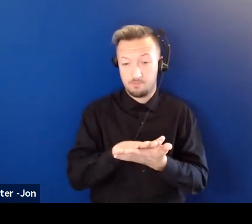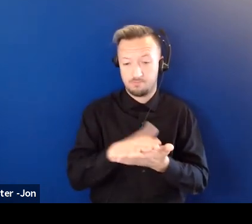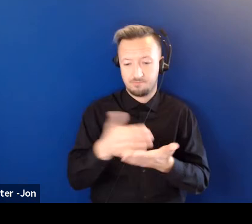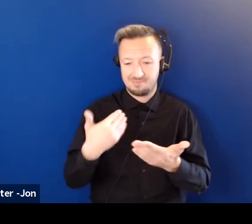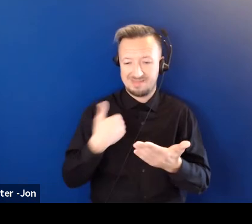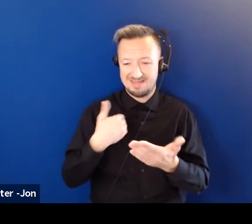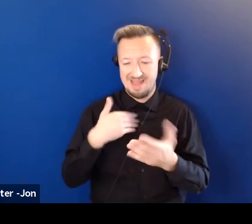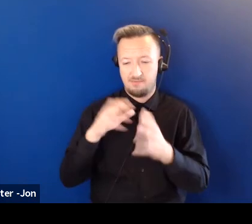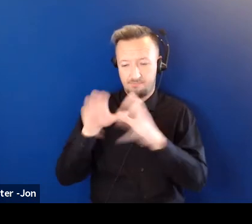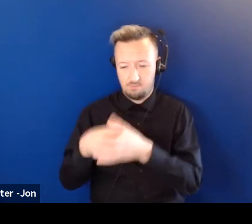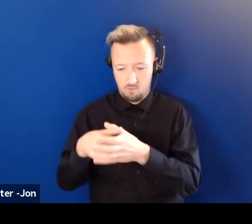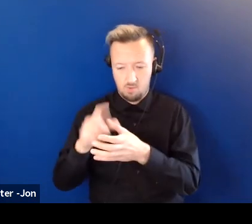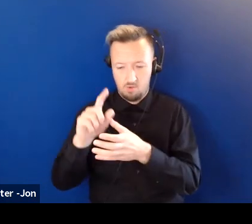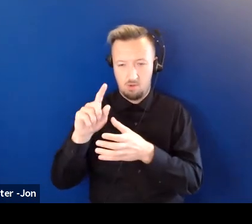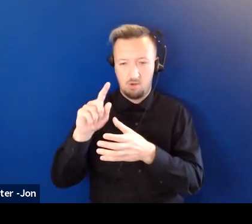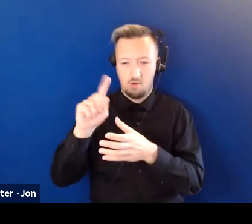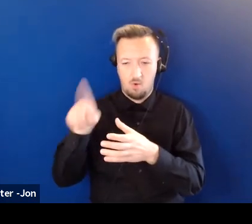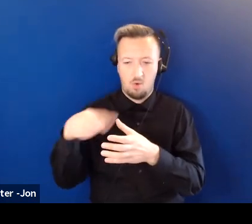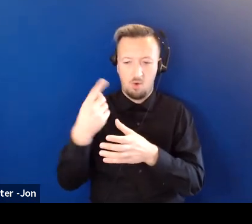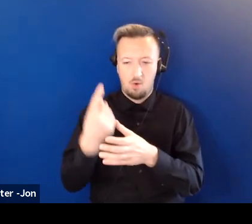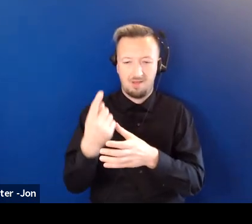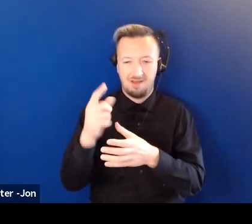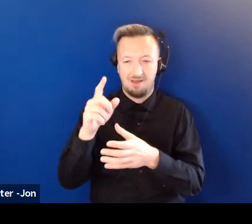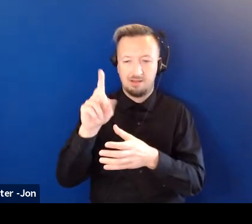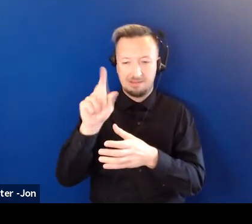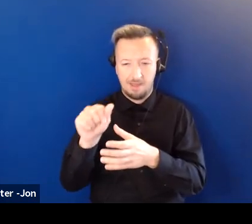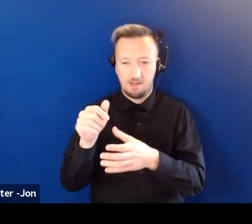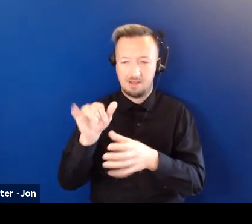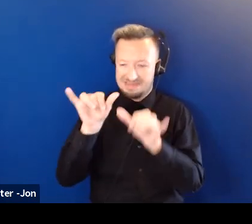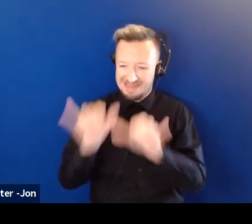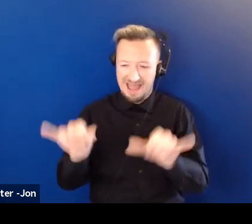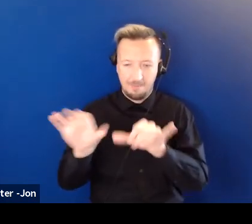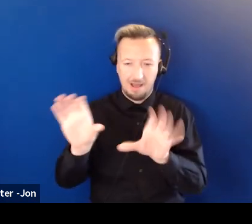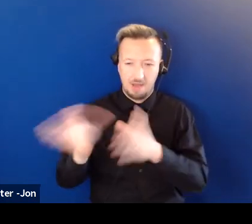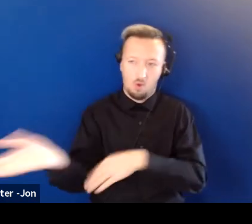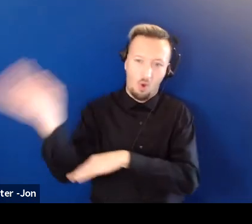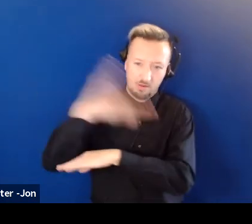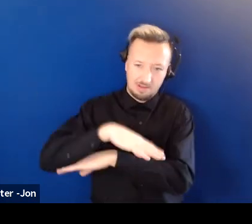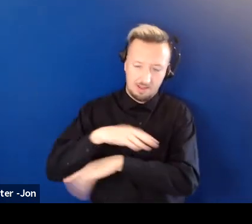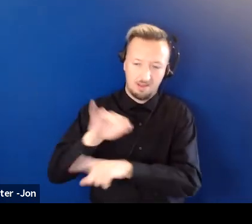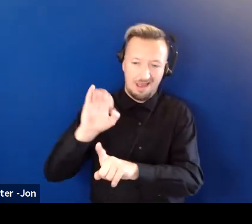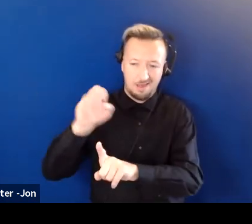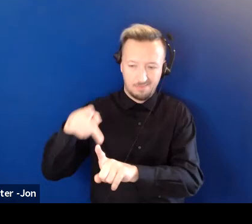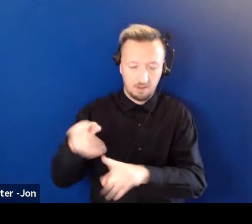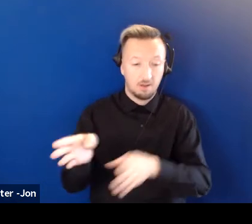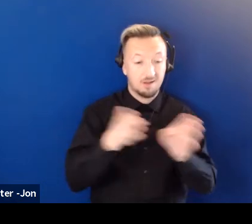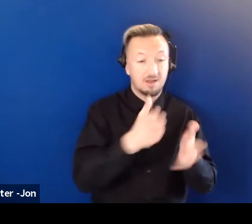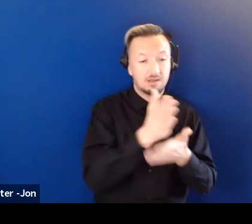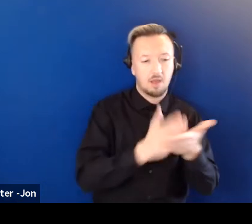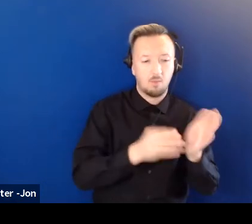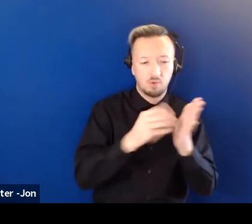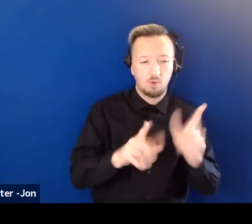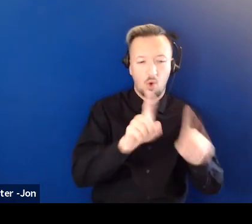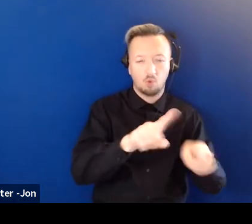self-contained students that were in that same classroom all day long, and they have IEPs. We saw some students that were in their resource class, so it